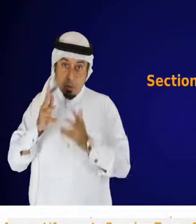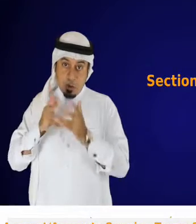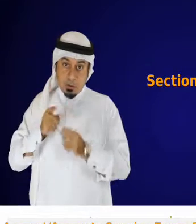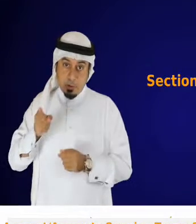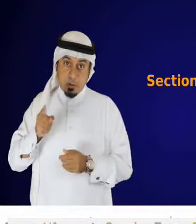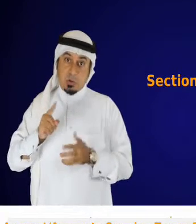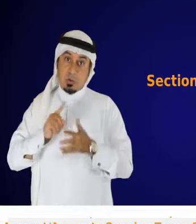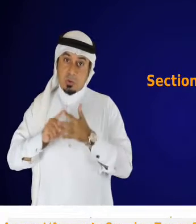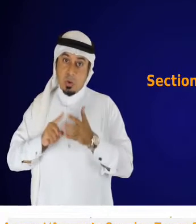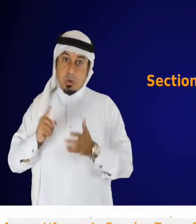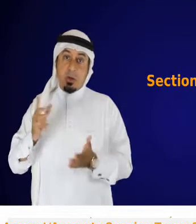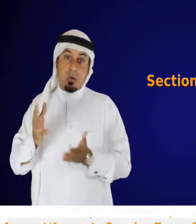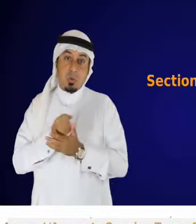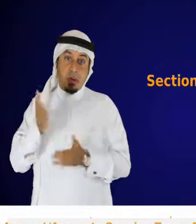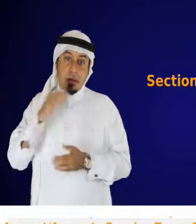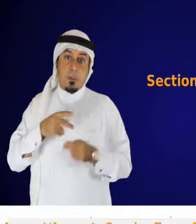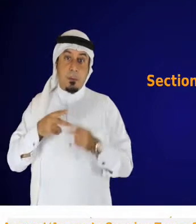be considered accepted by the client.